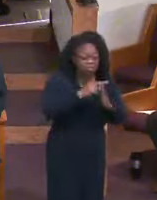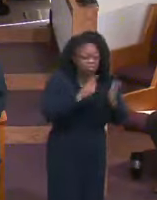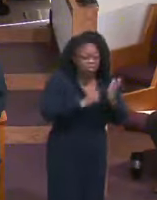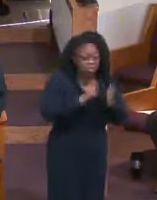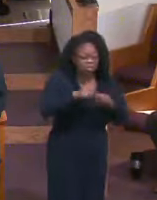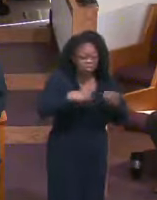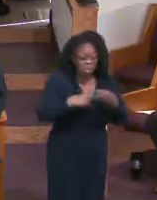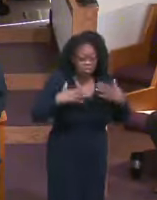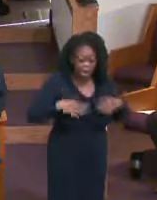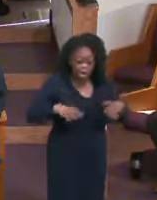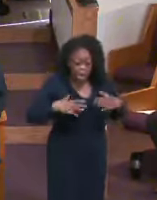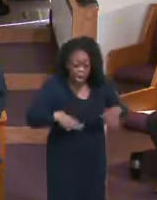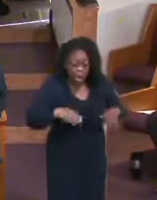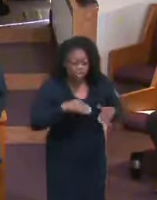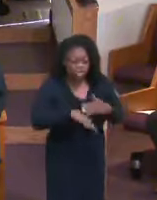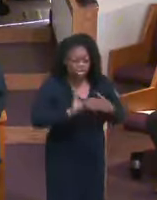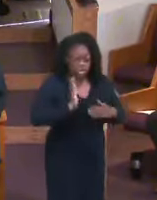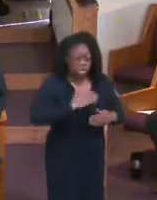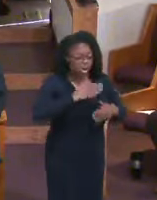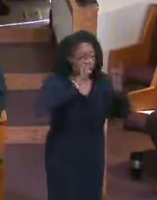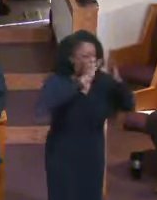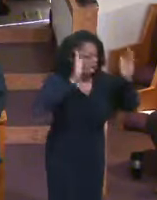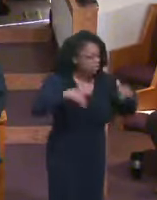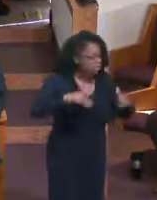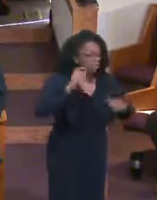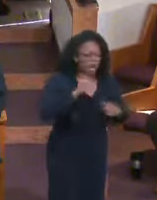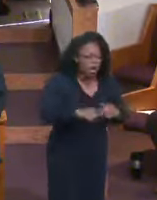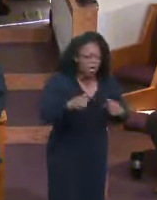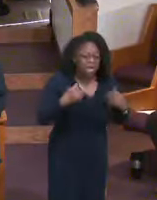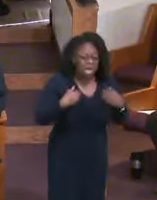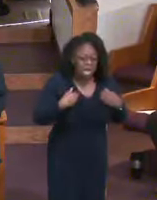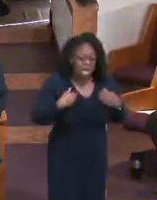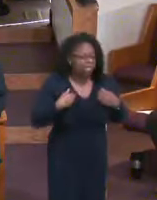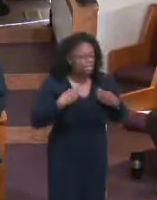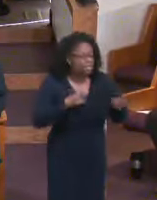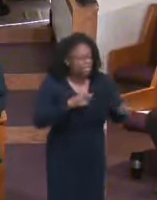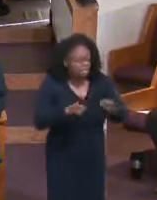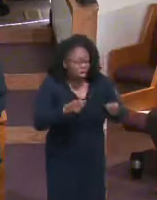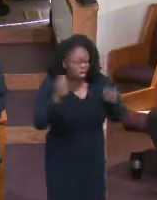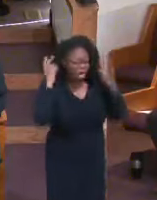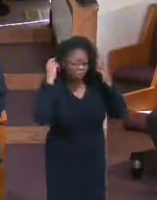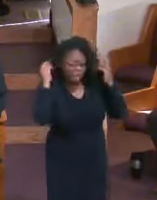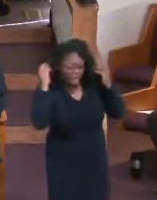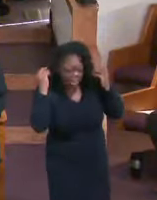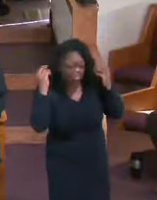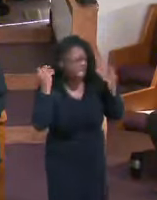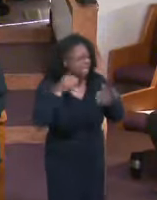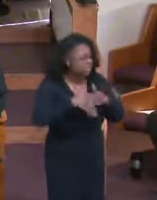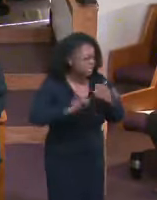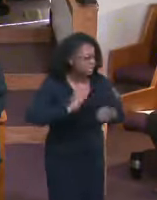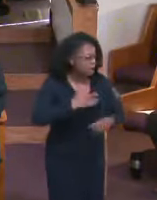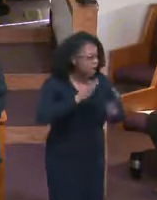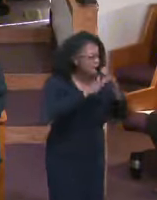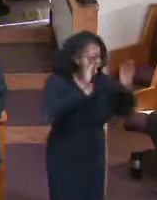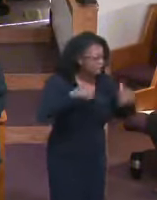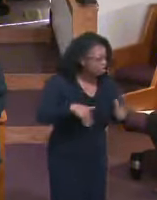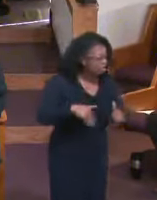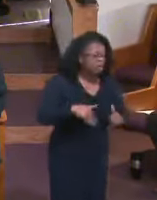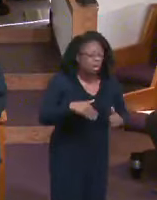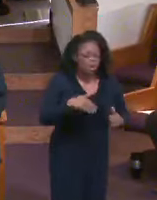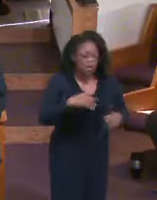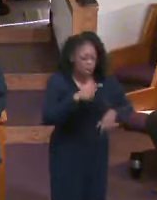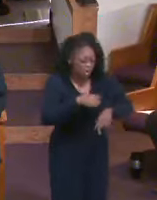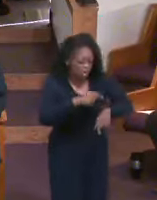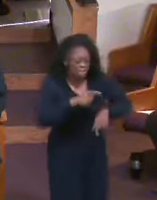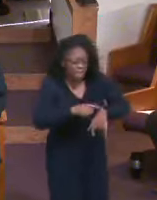to be worn in our house. We ought to have control of which hairstyles will be acceptable in our house. We ought to have control about what time